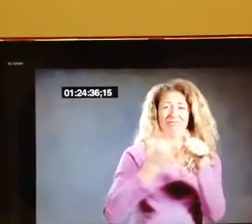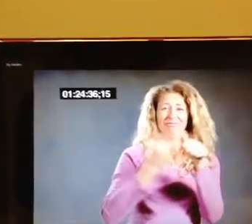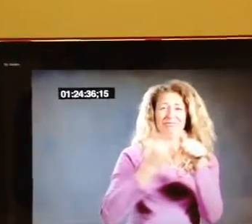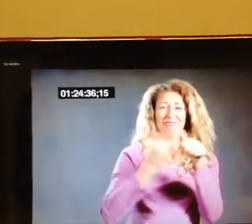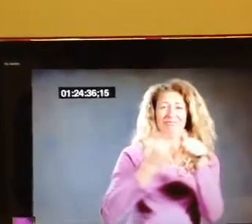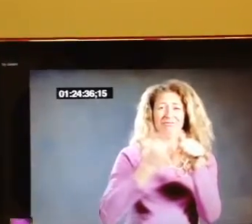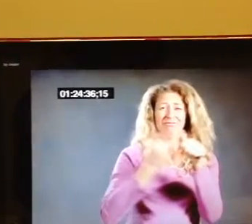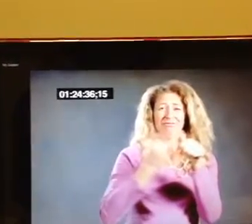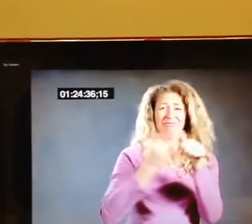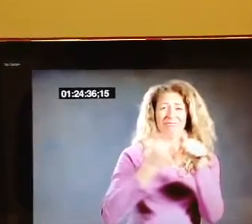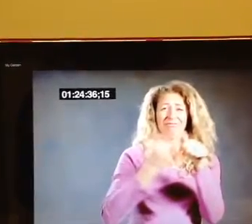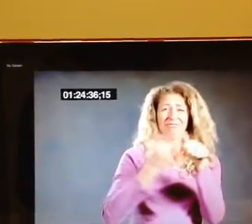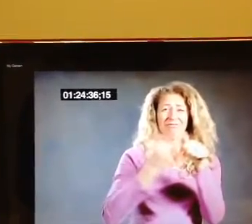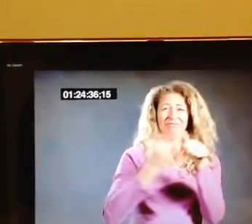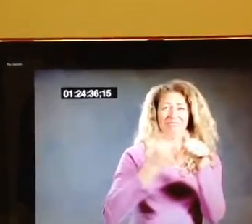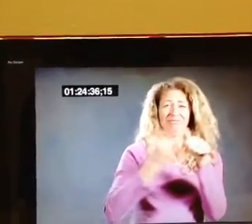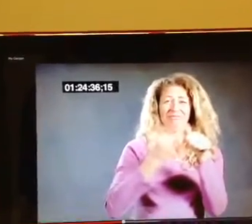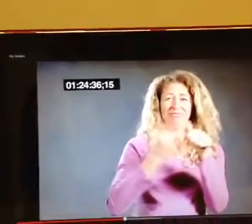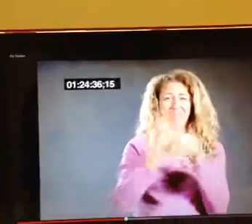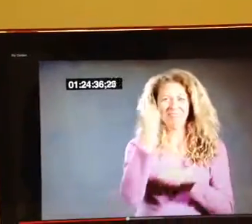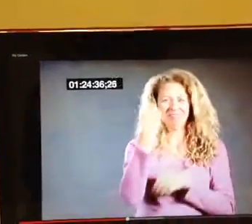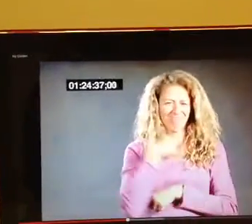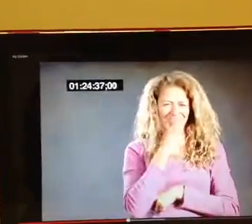then I started to plant seeds.